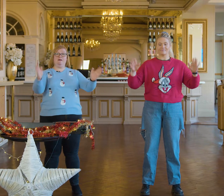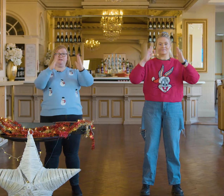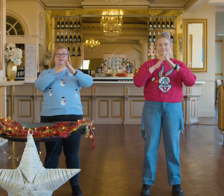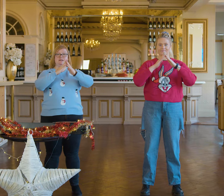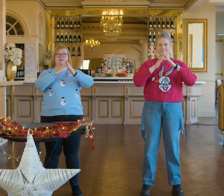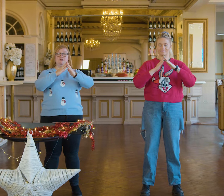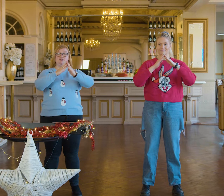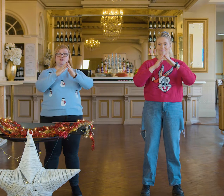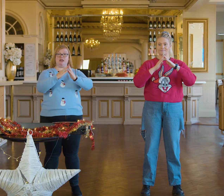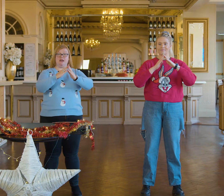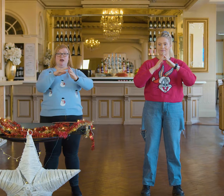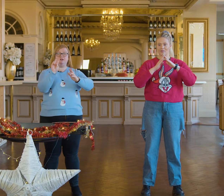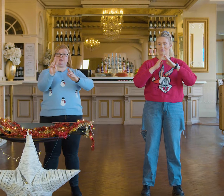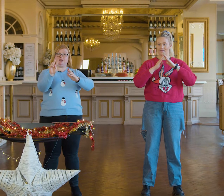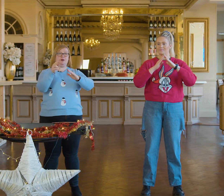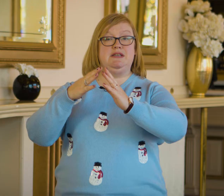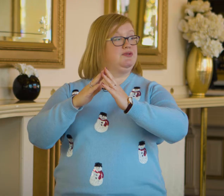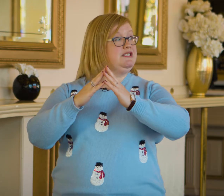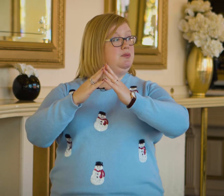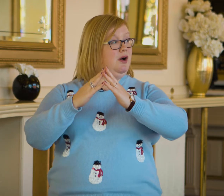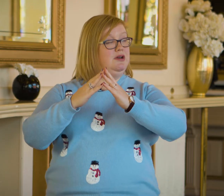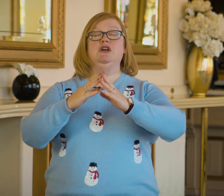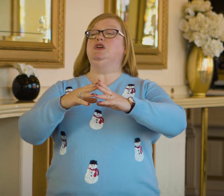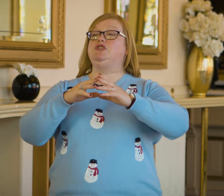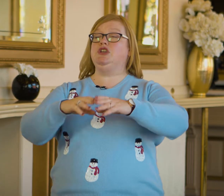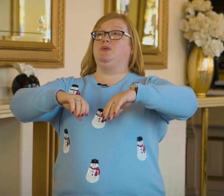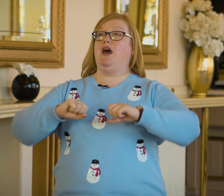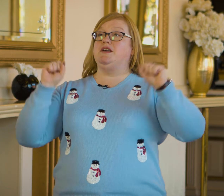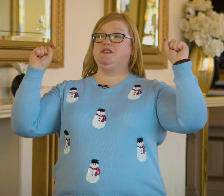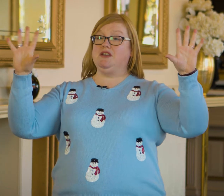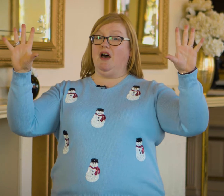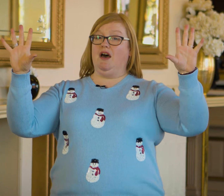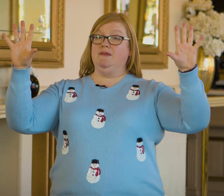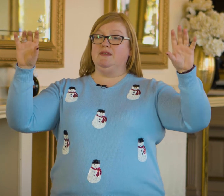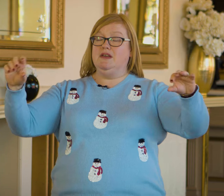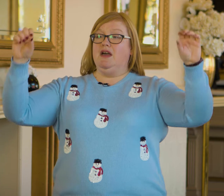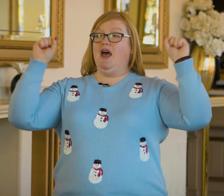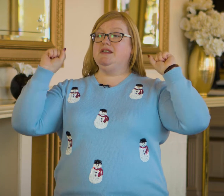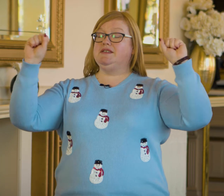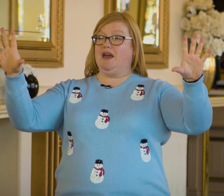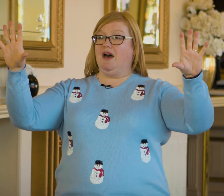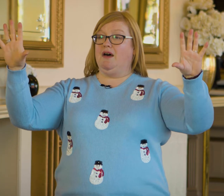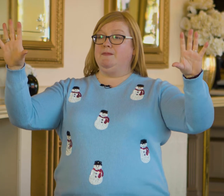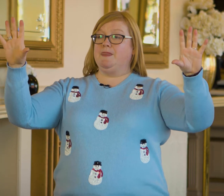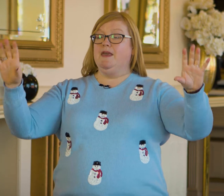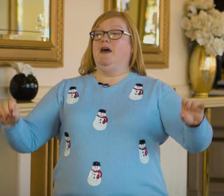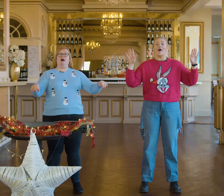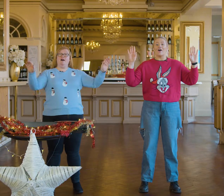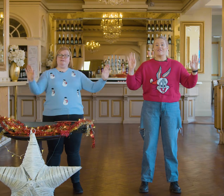the Christmas tree. And we do that twice. Ready? 1, 2. A star, a star, a